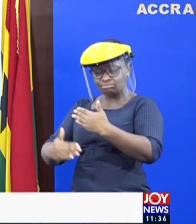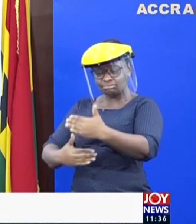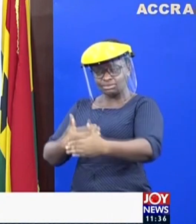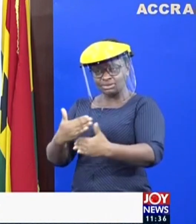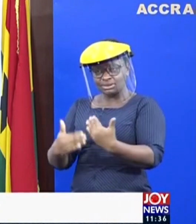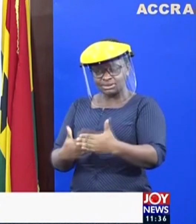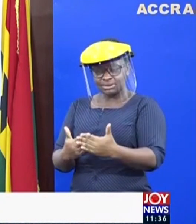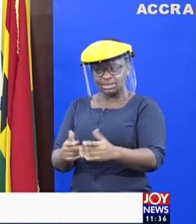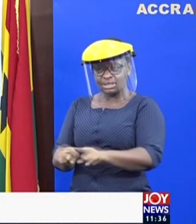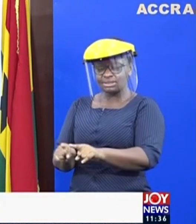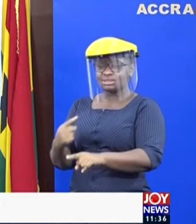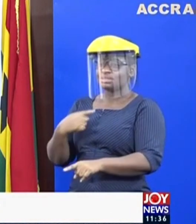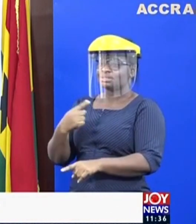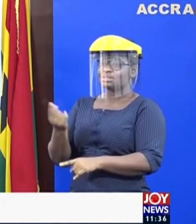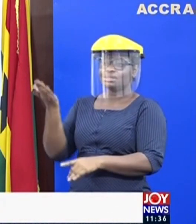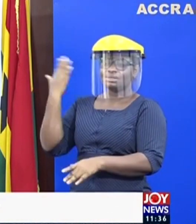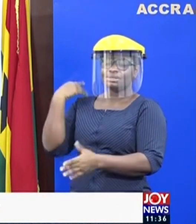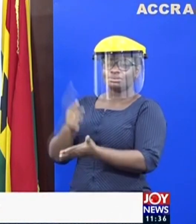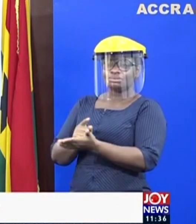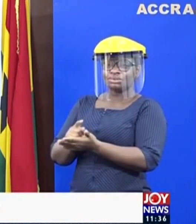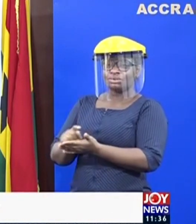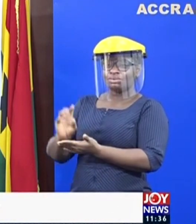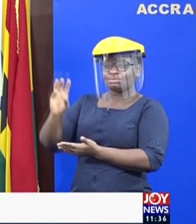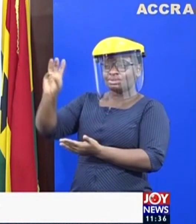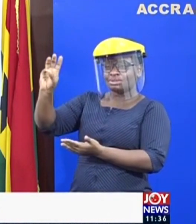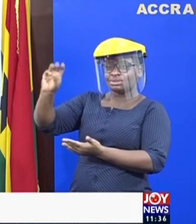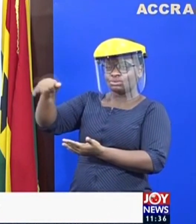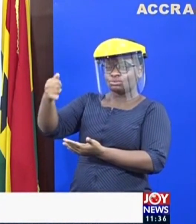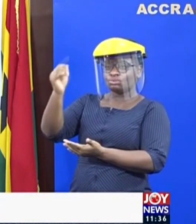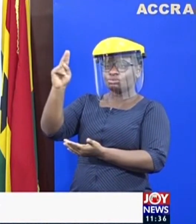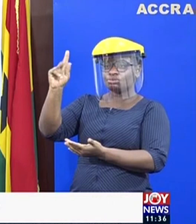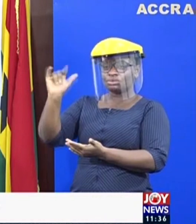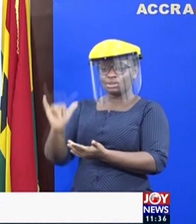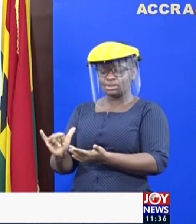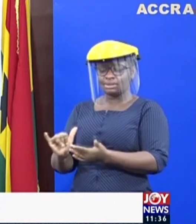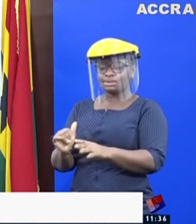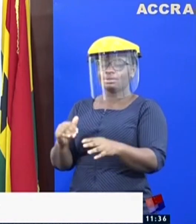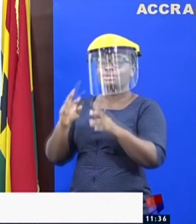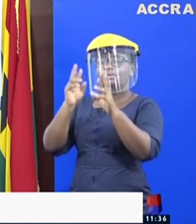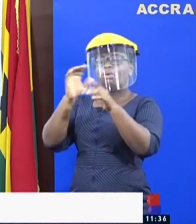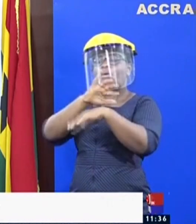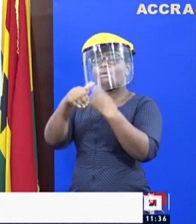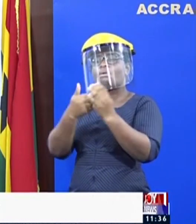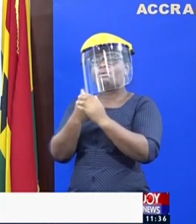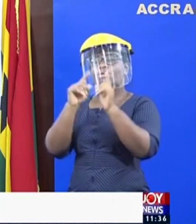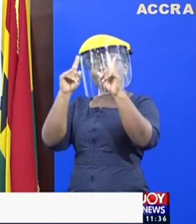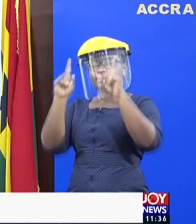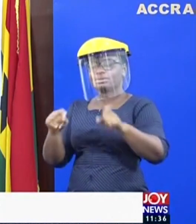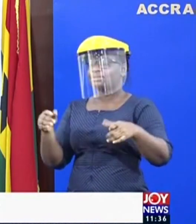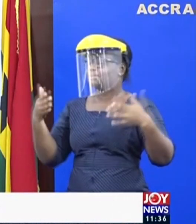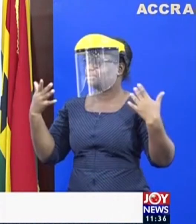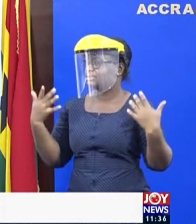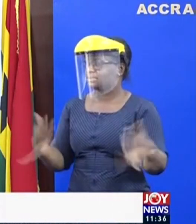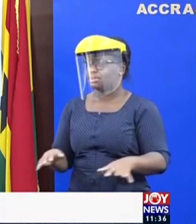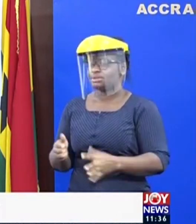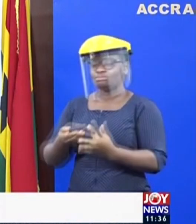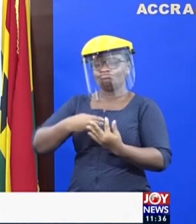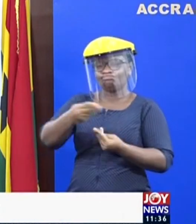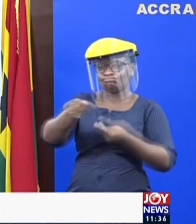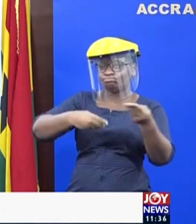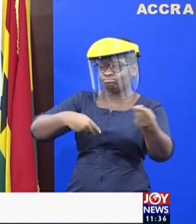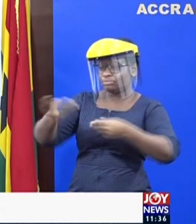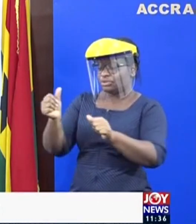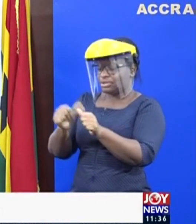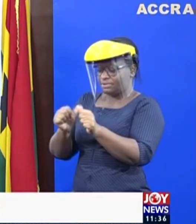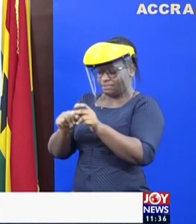time, as I said last week, from the 6th of July backwards, all tests have been sorted out. We are just pulling out the results and sharing